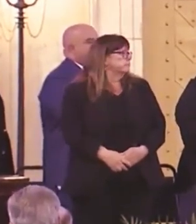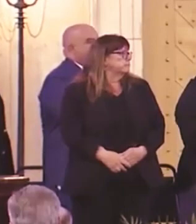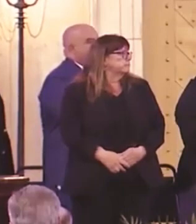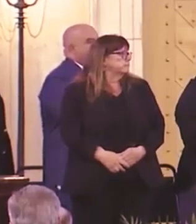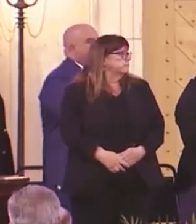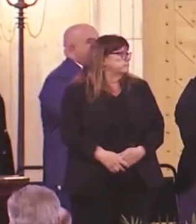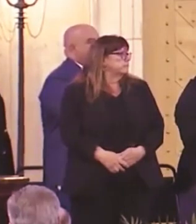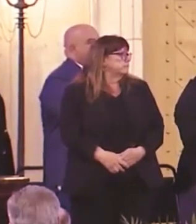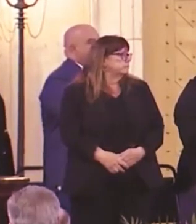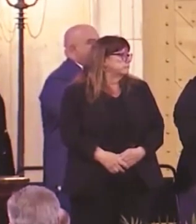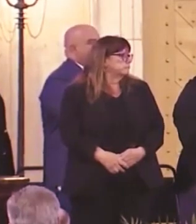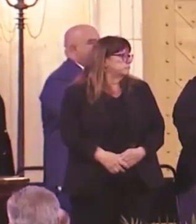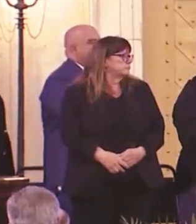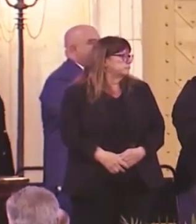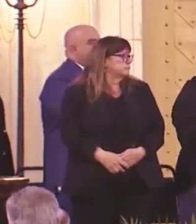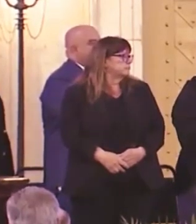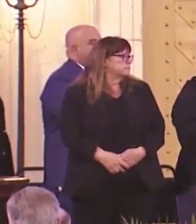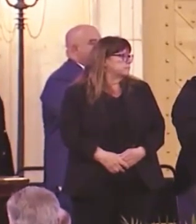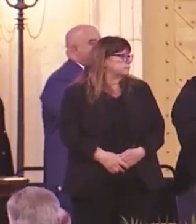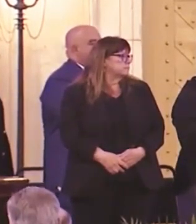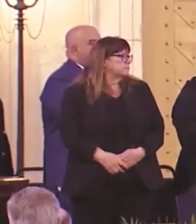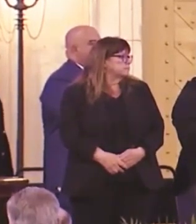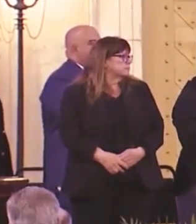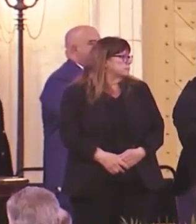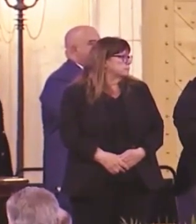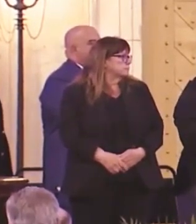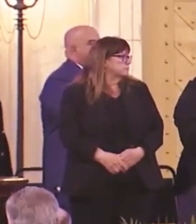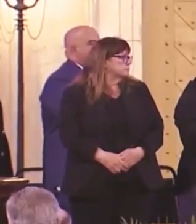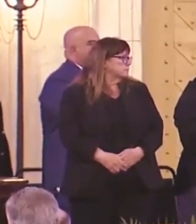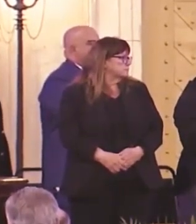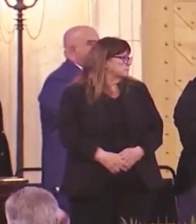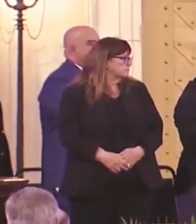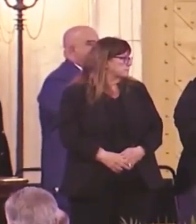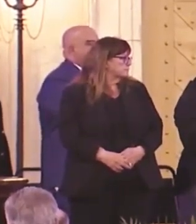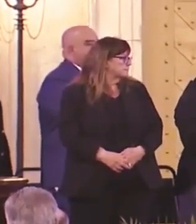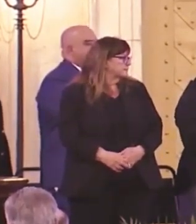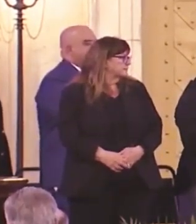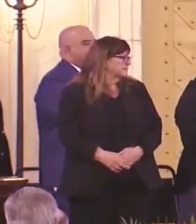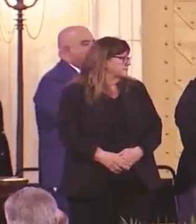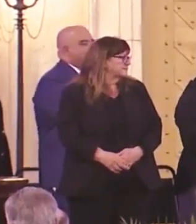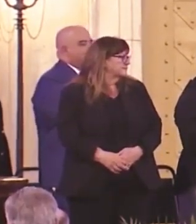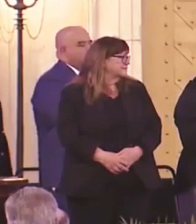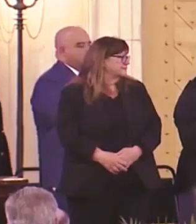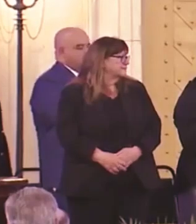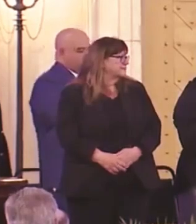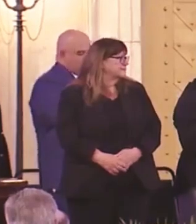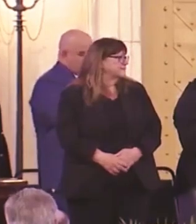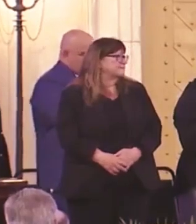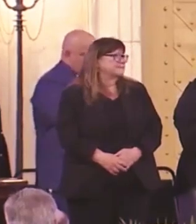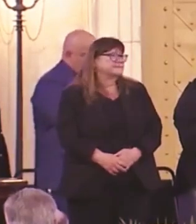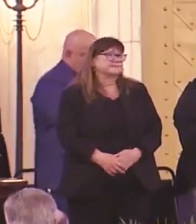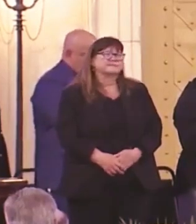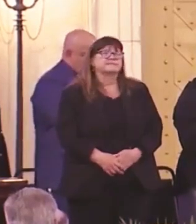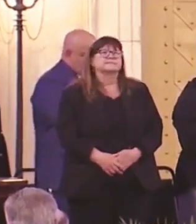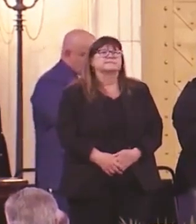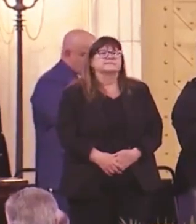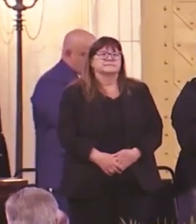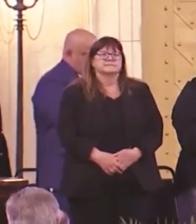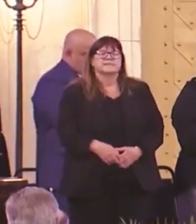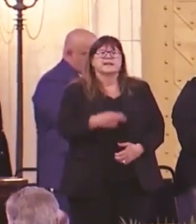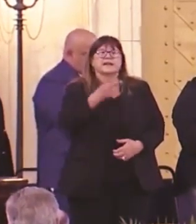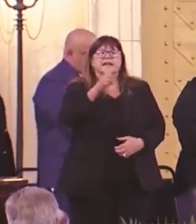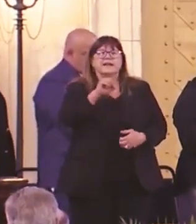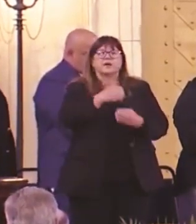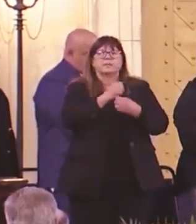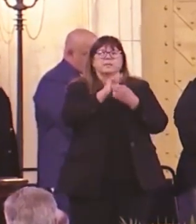Hu yaseh shalom aleinu, v'yakol Yisrael, v'imru, amen. He who